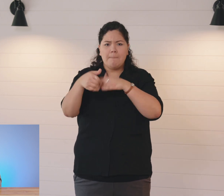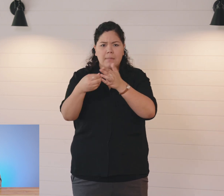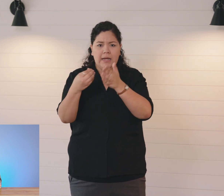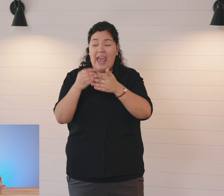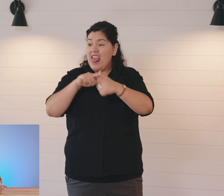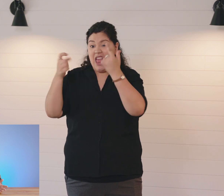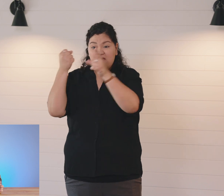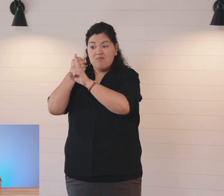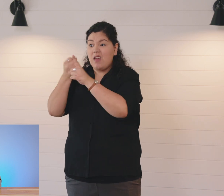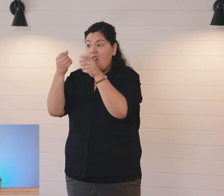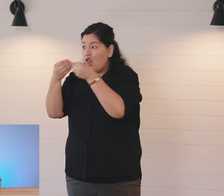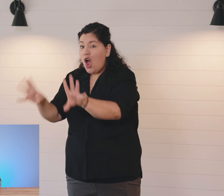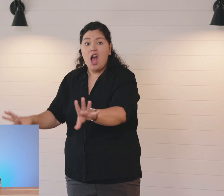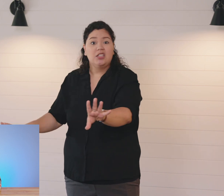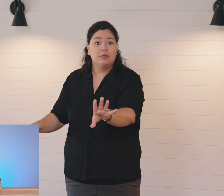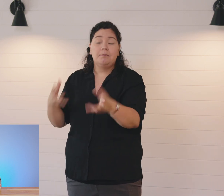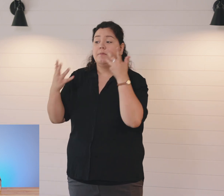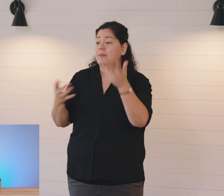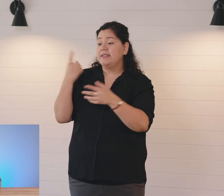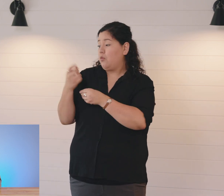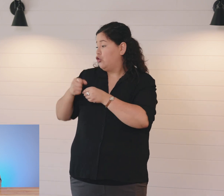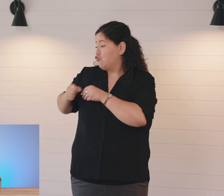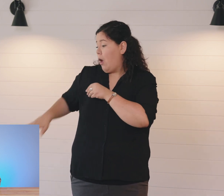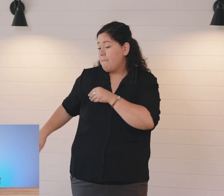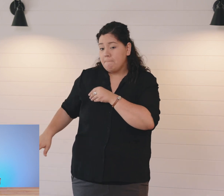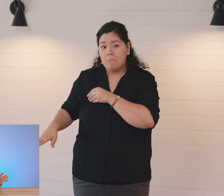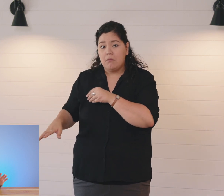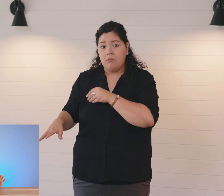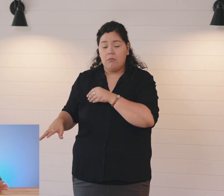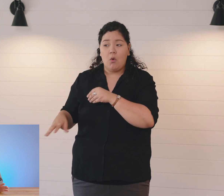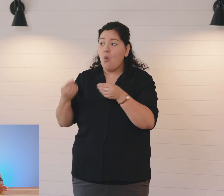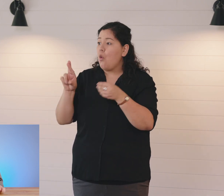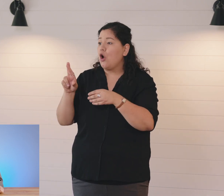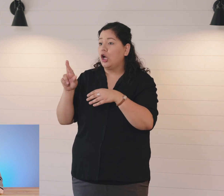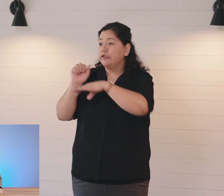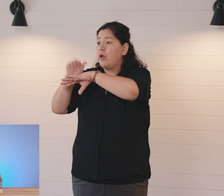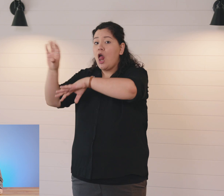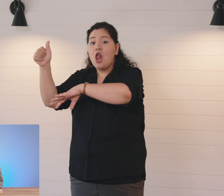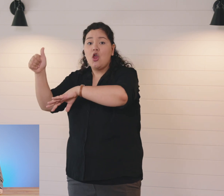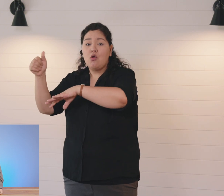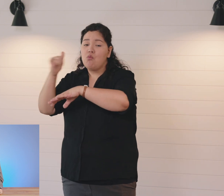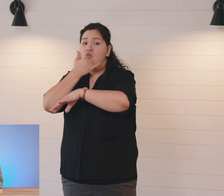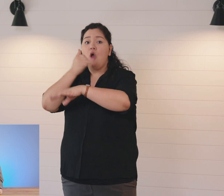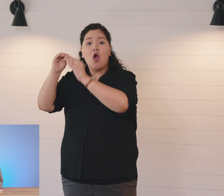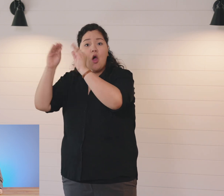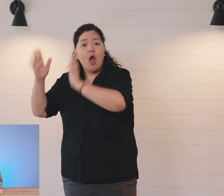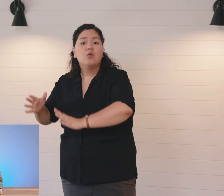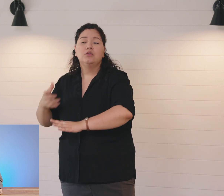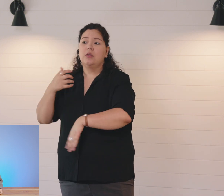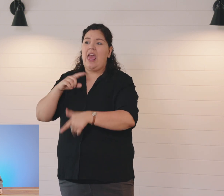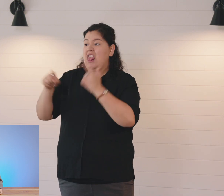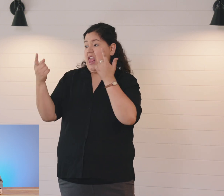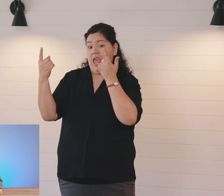the mail for whatever reason. Some mail carrier drops it somewhere, or maybe it gets rerouted to another home, and then it goes back in the mail, and they get it